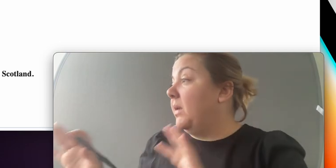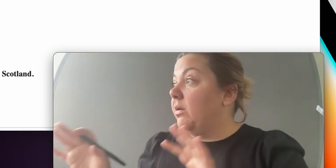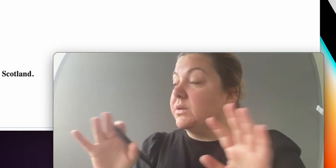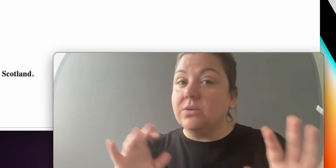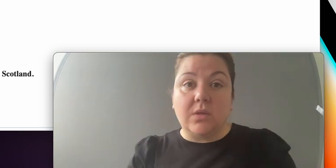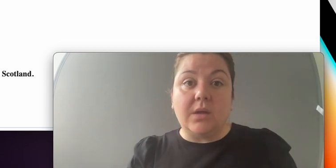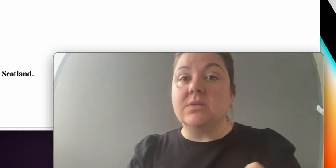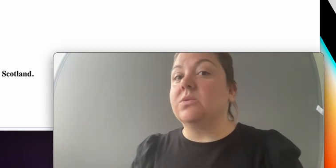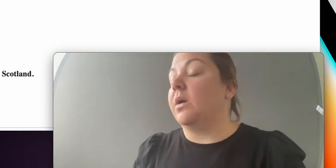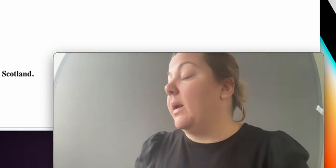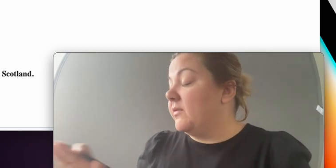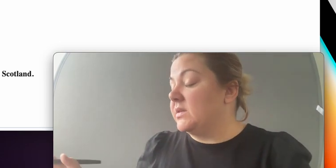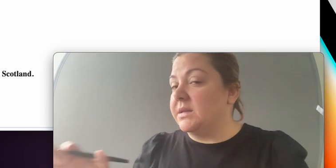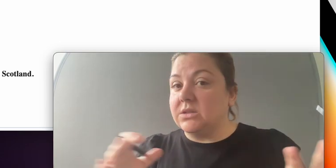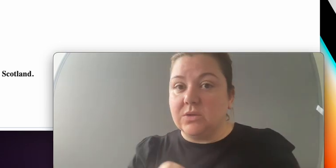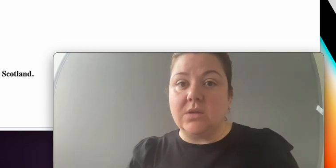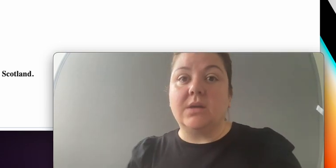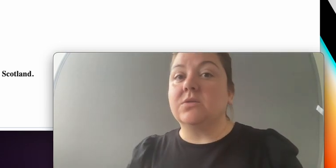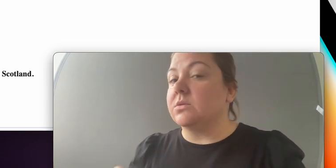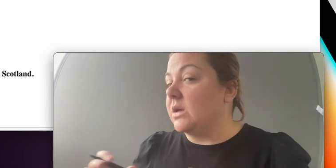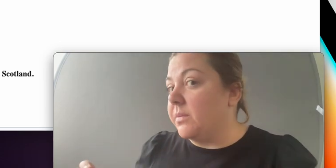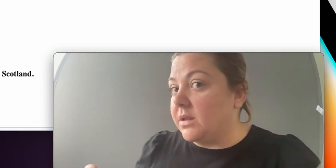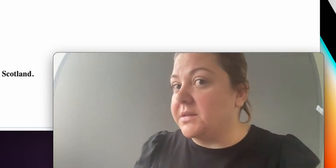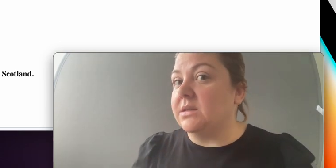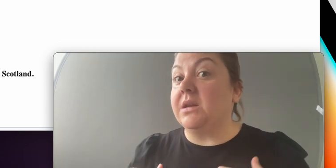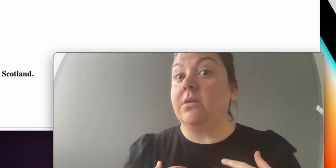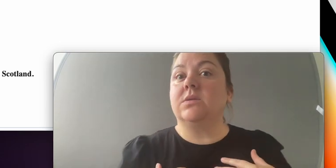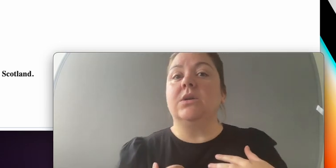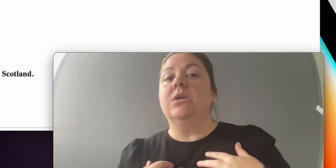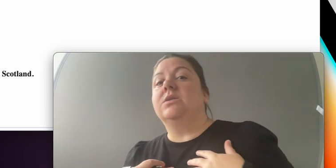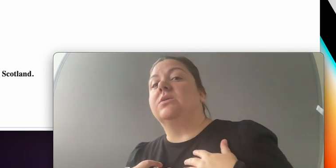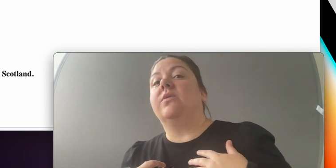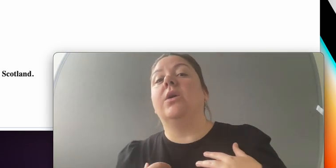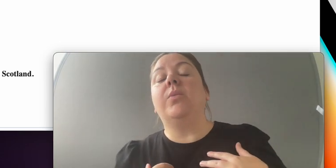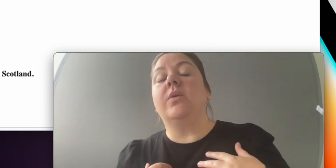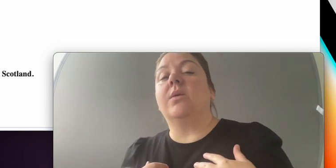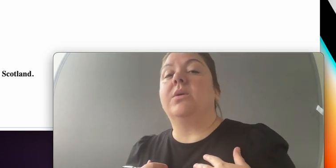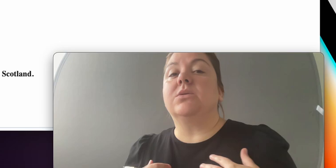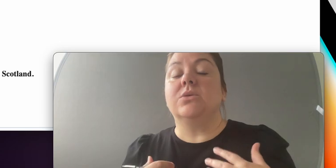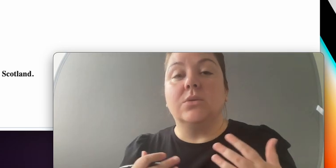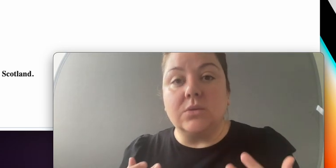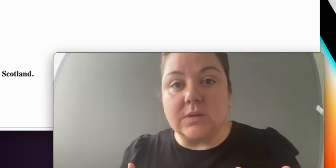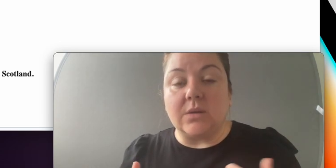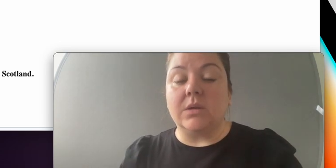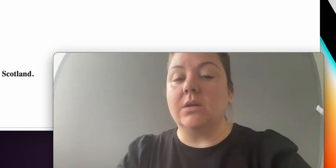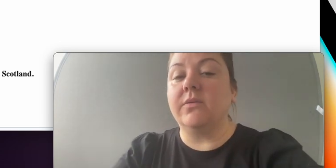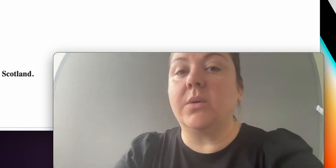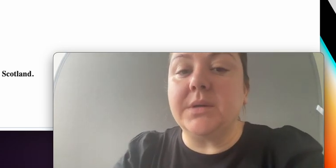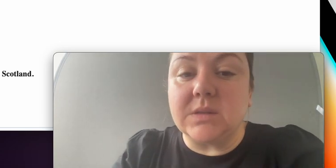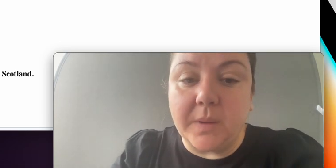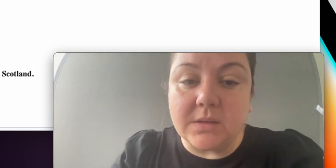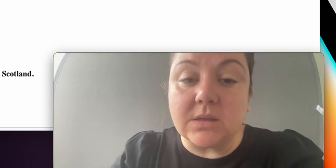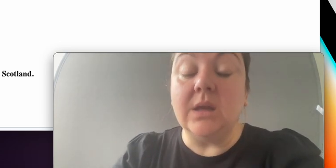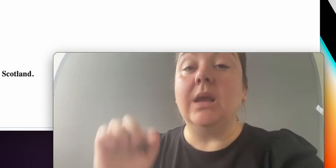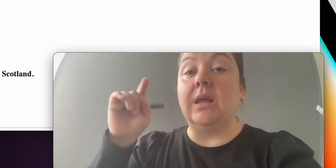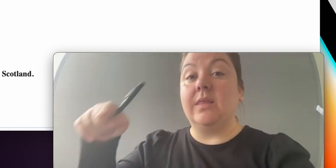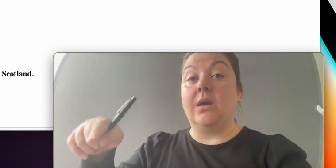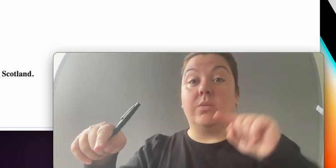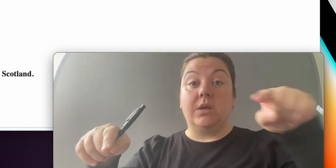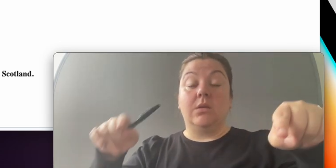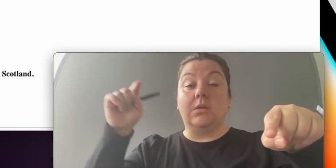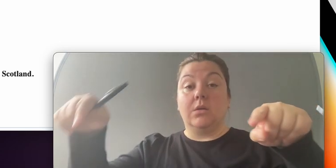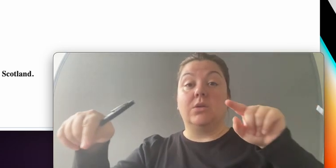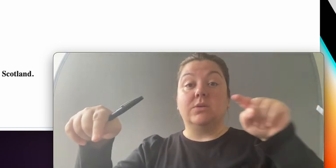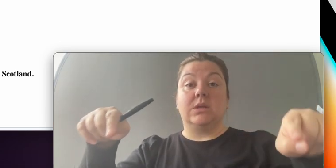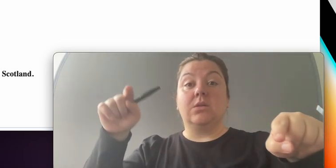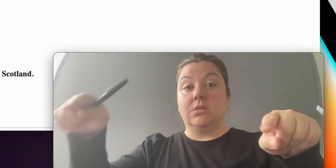We're comparing 2 things. We're emphasizing 2 things. We're topicalizing the nouns. So it's very important that we use our shoulders and we lean forward in space and that